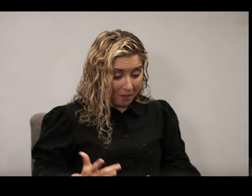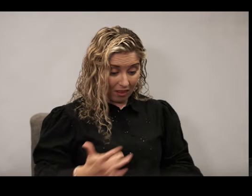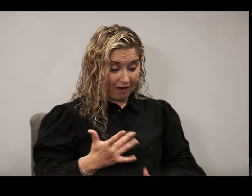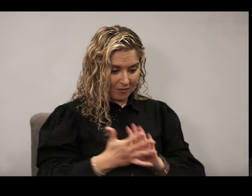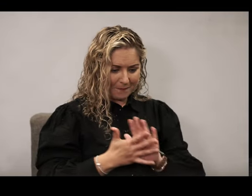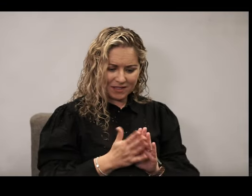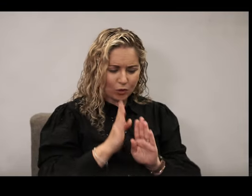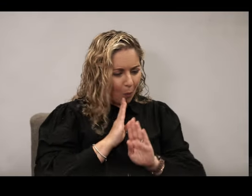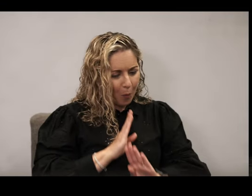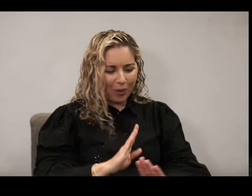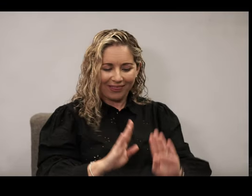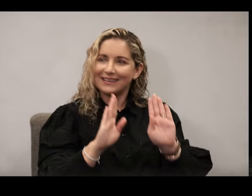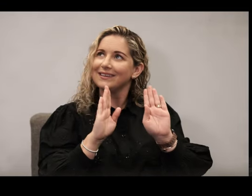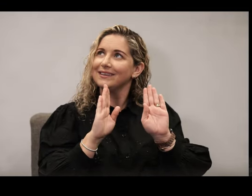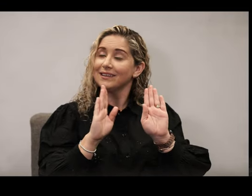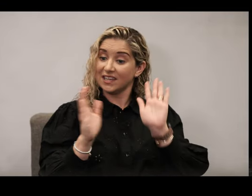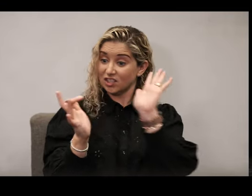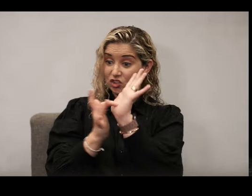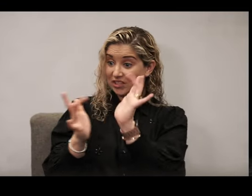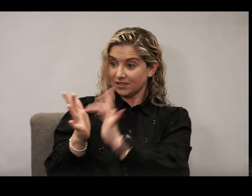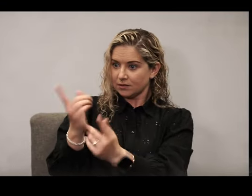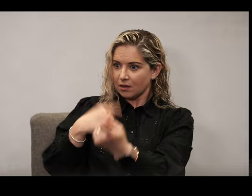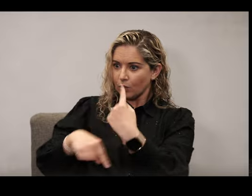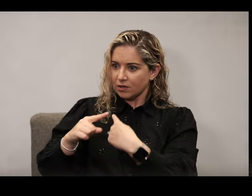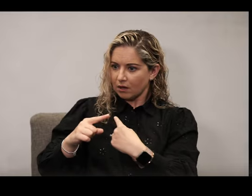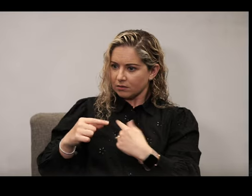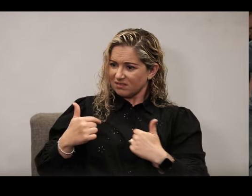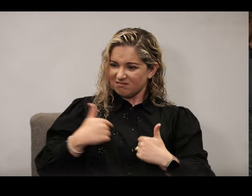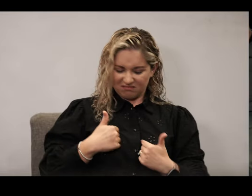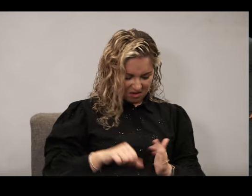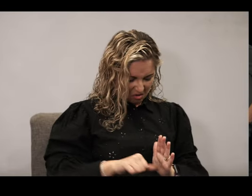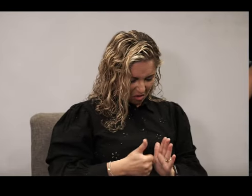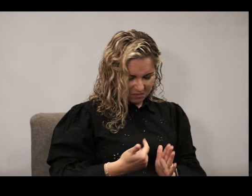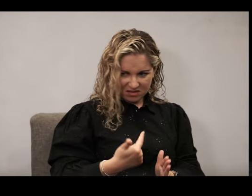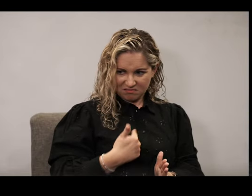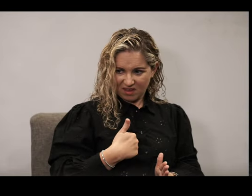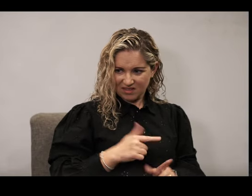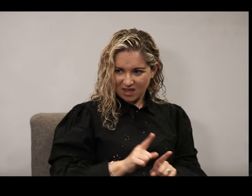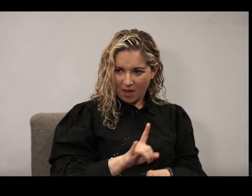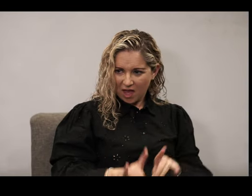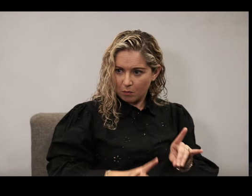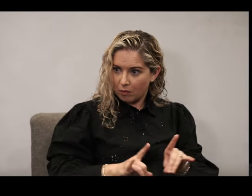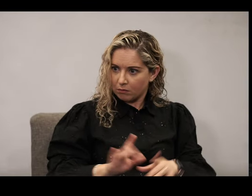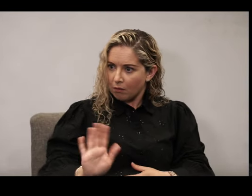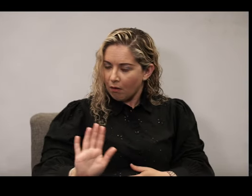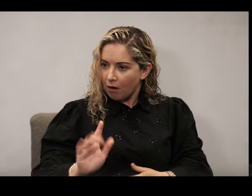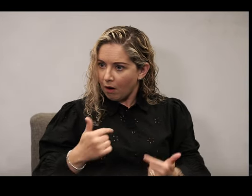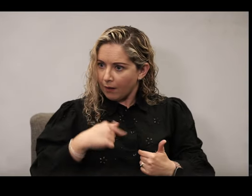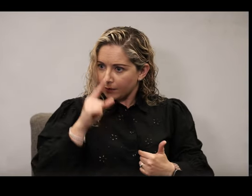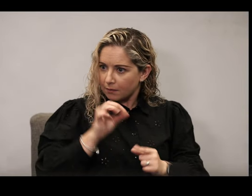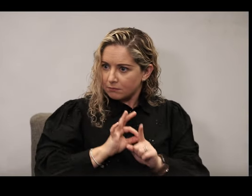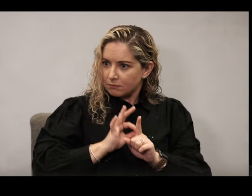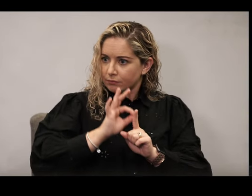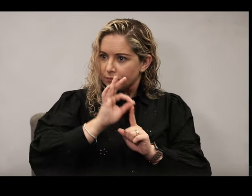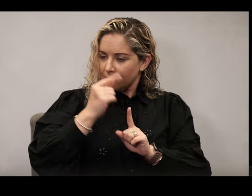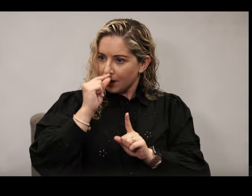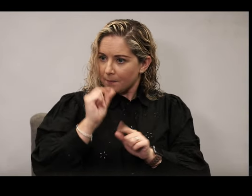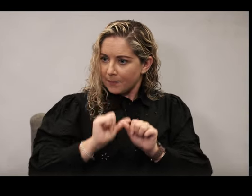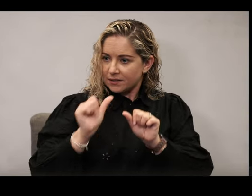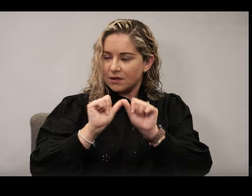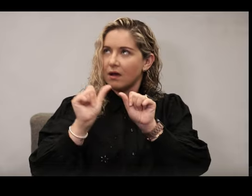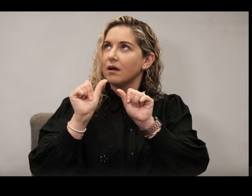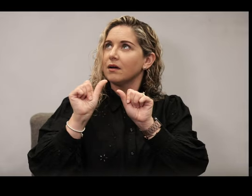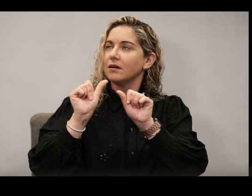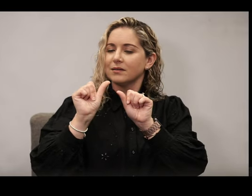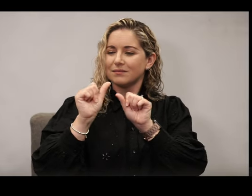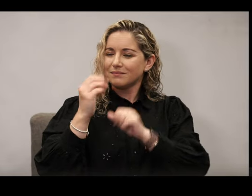that the gospel rehumanizes people and displays your glory. Oh, please, Lord, conform us to the image of your Son, that the glory